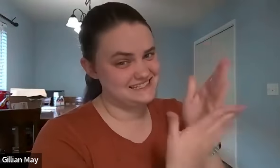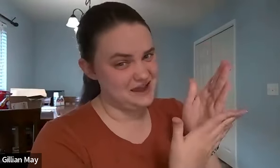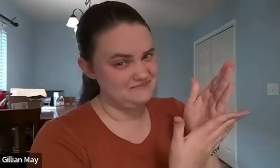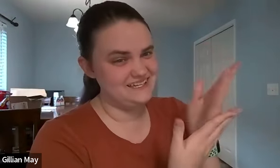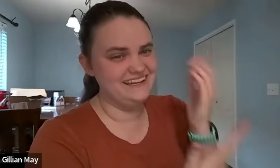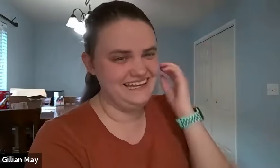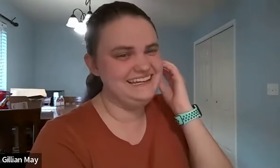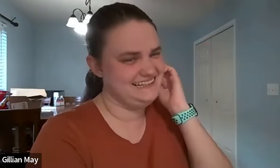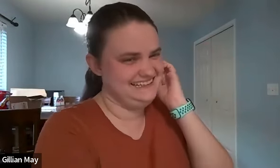stop.